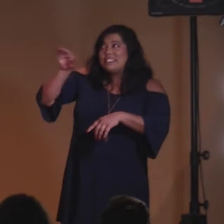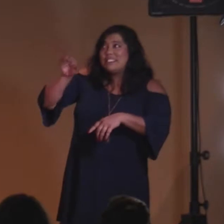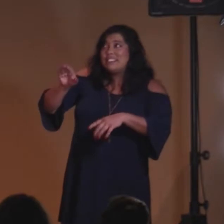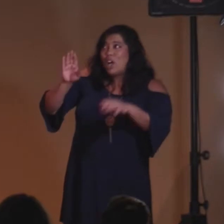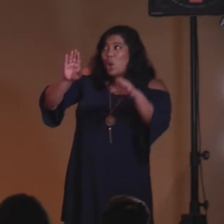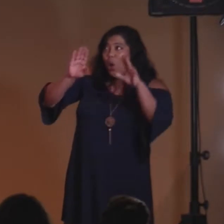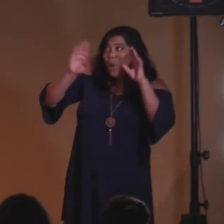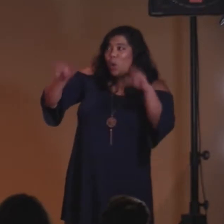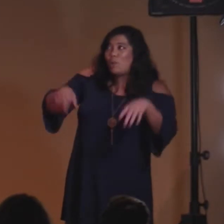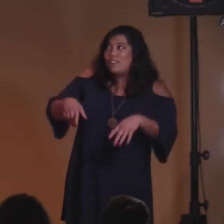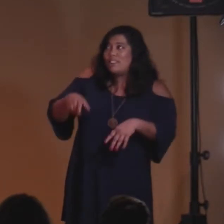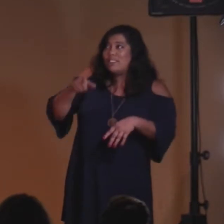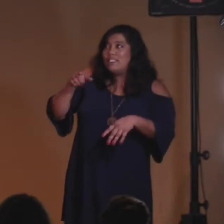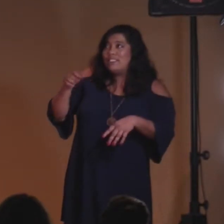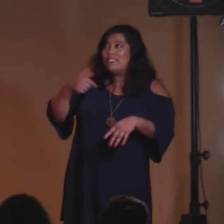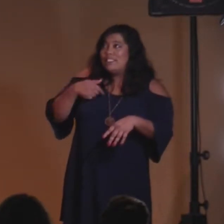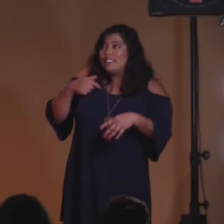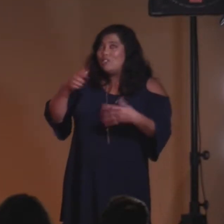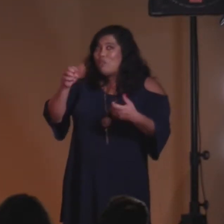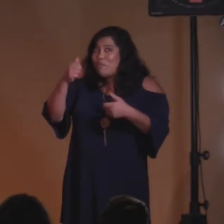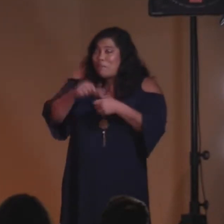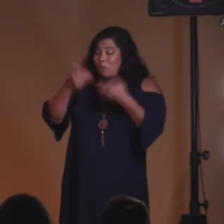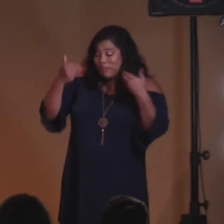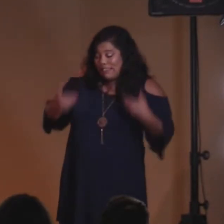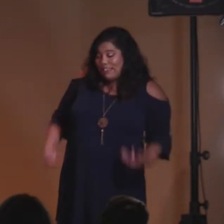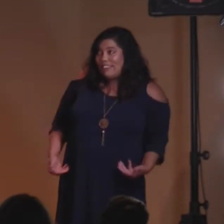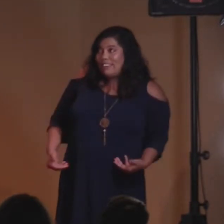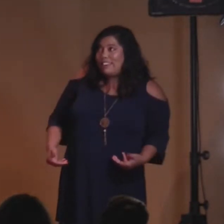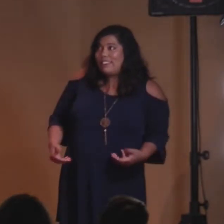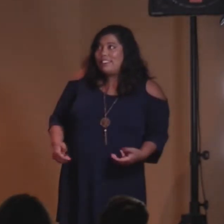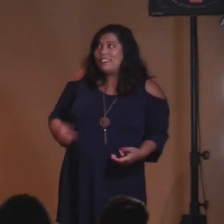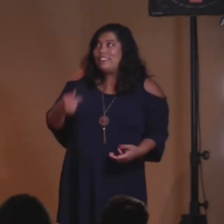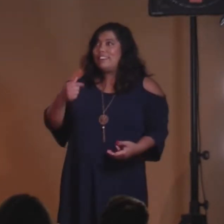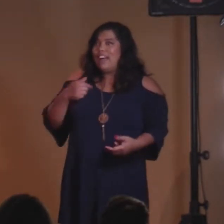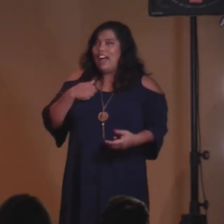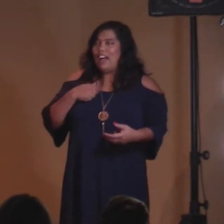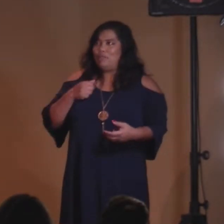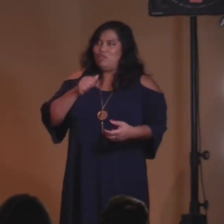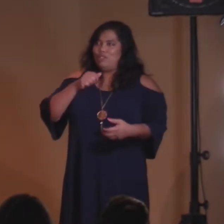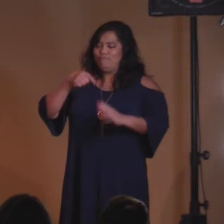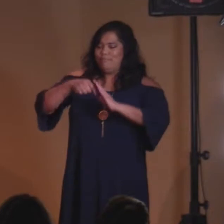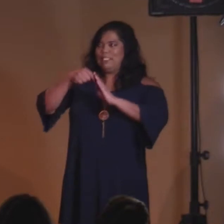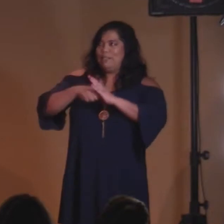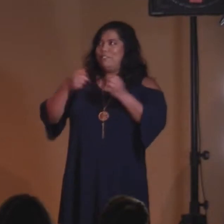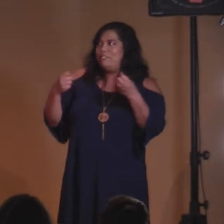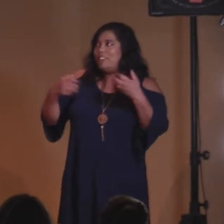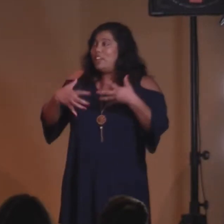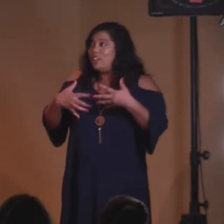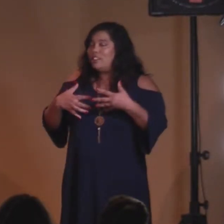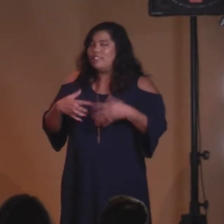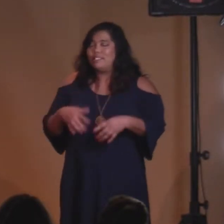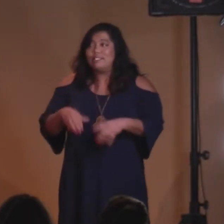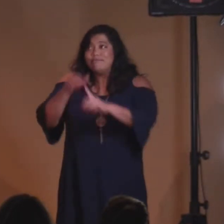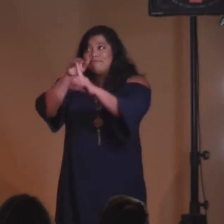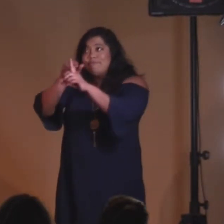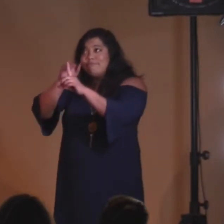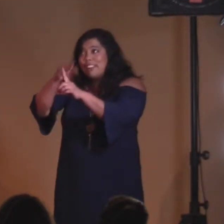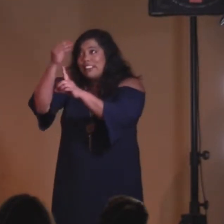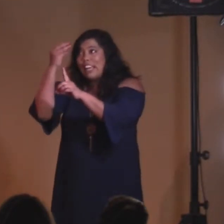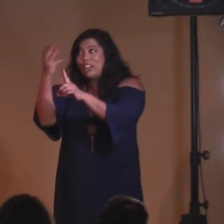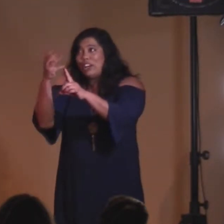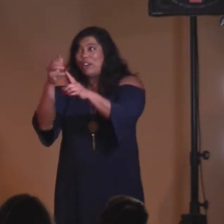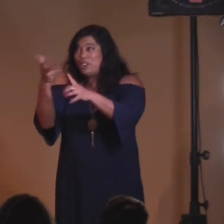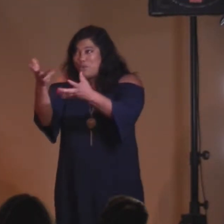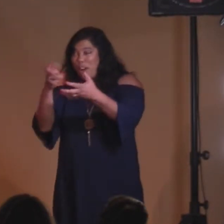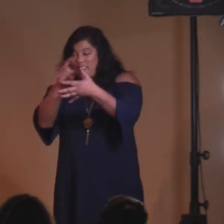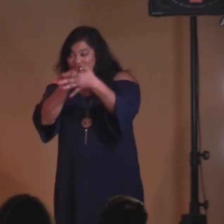hey, hello, you forgot I was back here, didn't you? I'm your deepest, darkest fear. And I would like to let you know that this thing you want